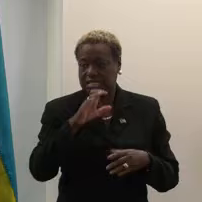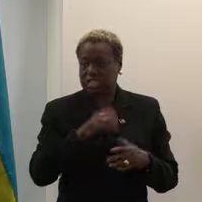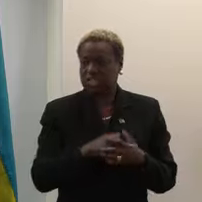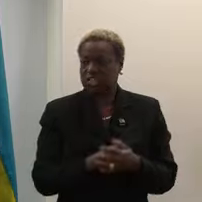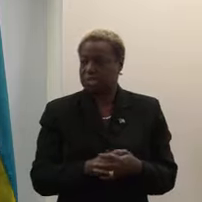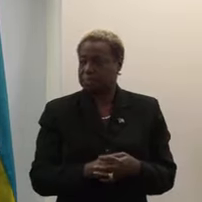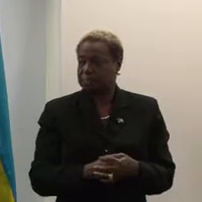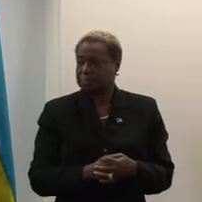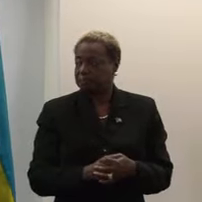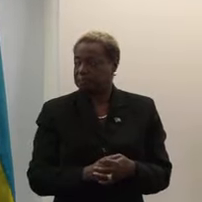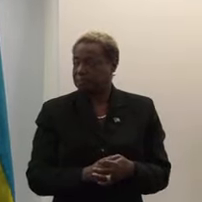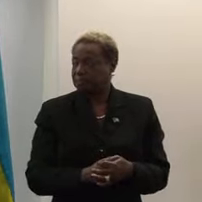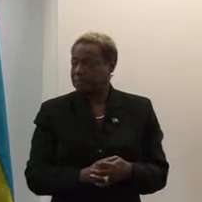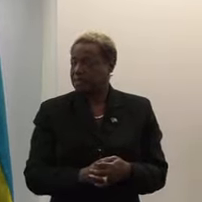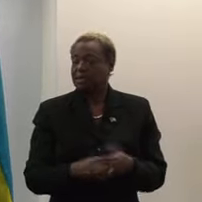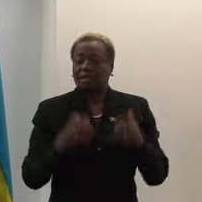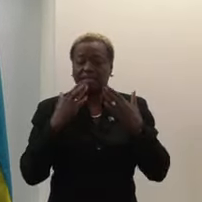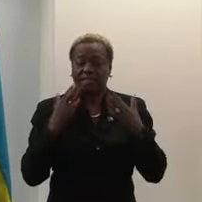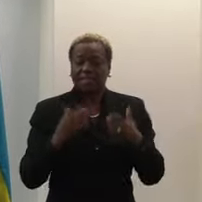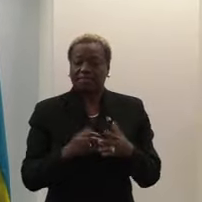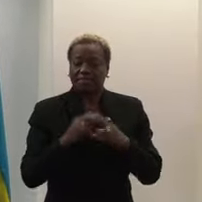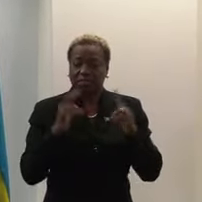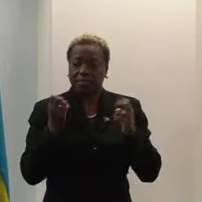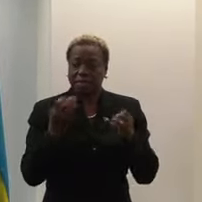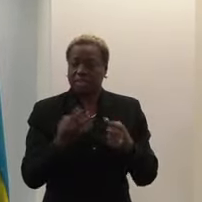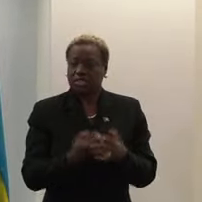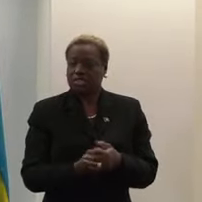see? Thank you very much.